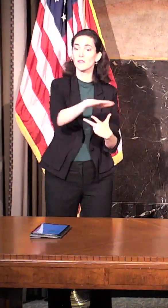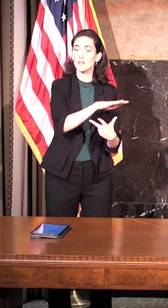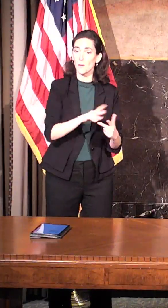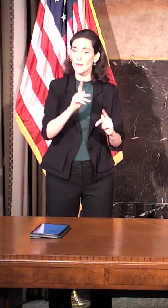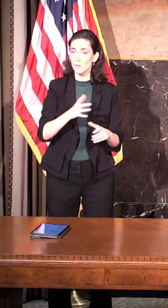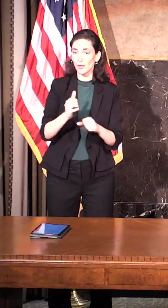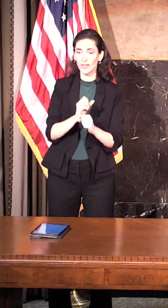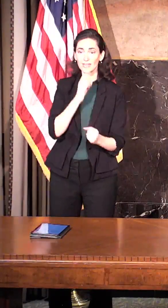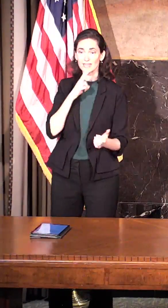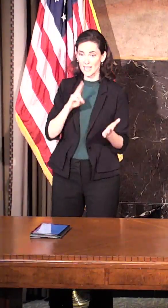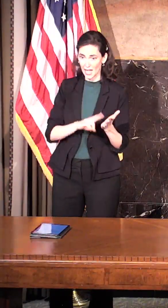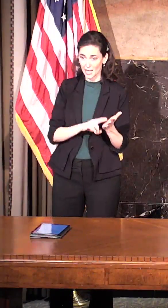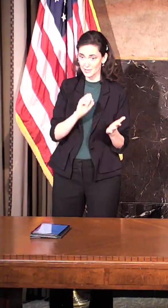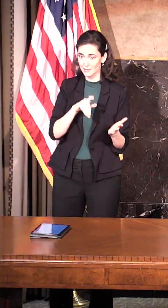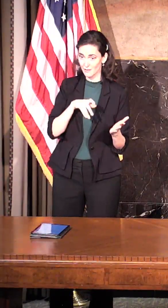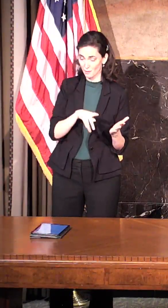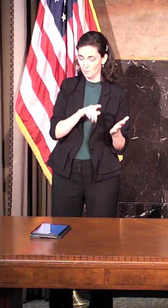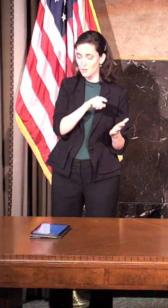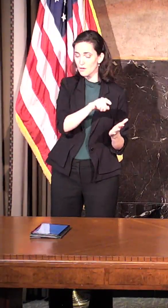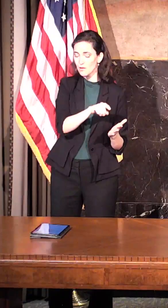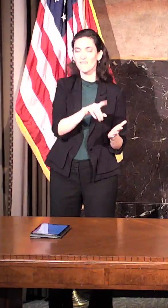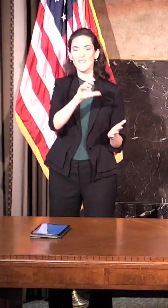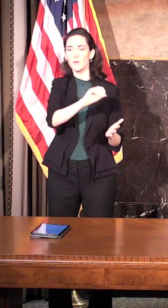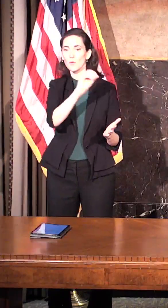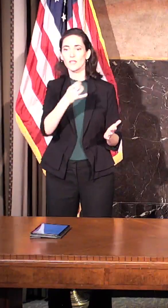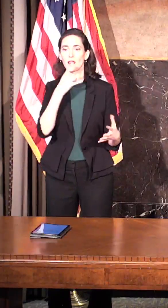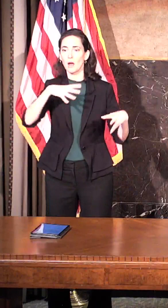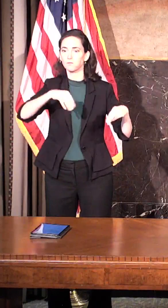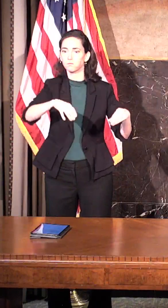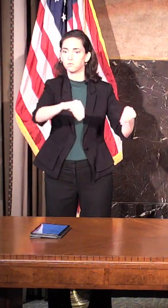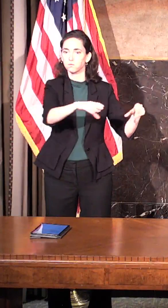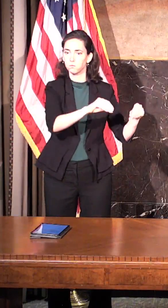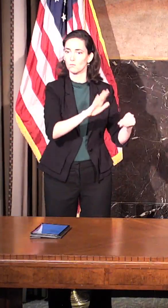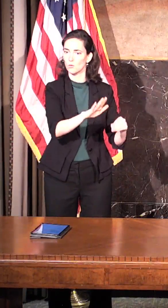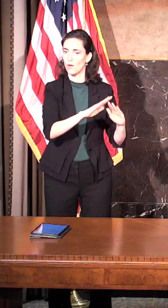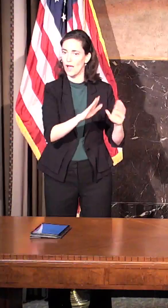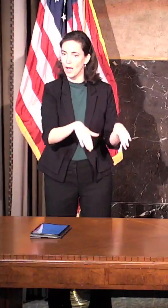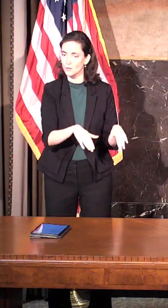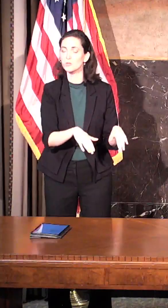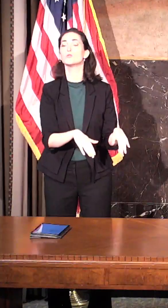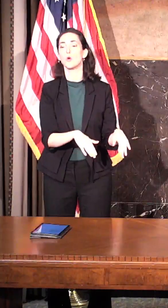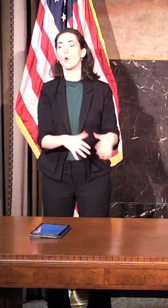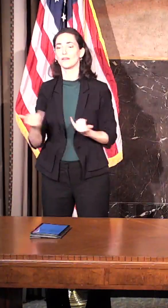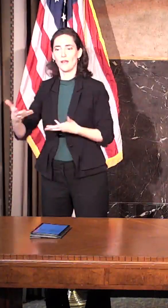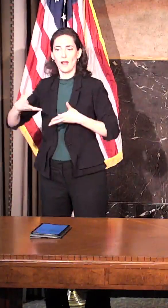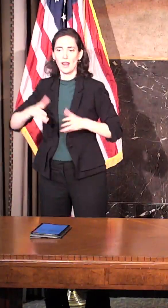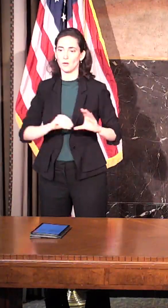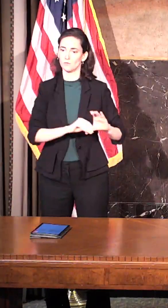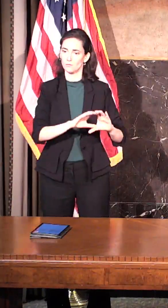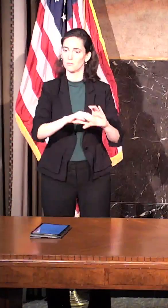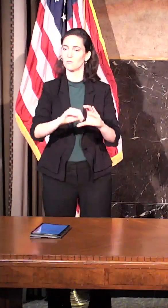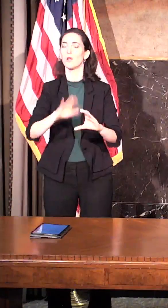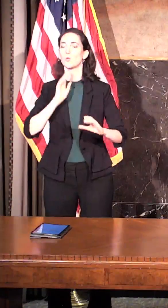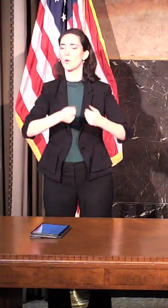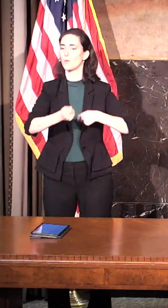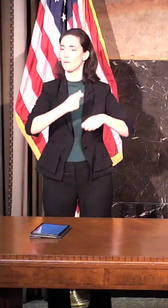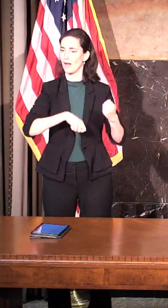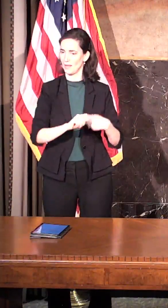24 hours because of those winter storms. This waiver is going to allow households to receive replacement